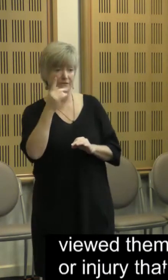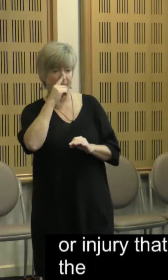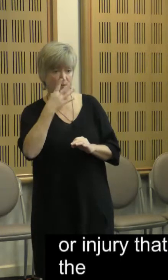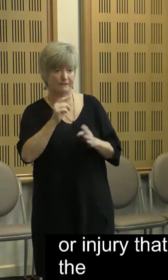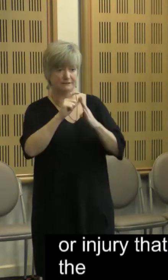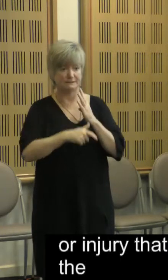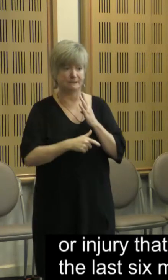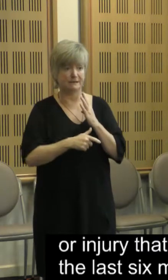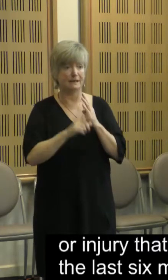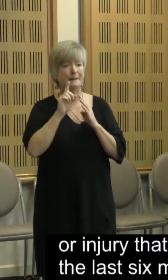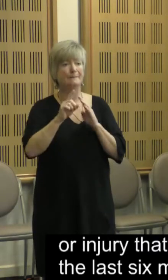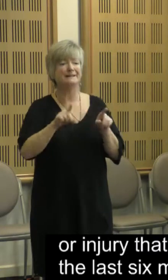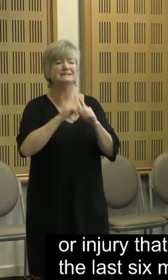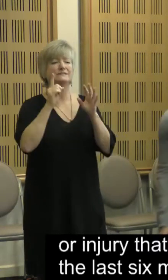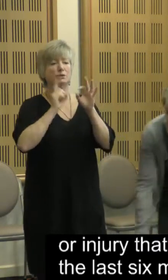different questions.